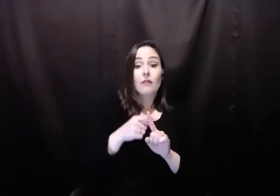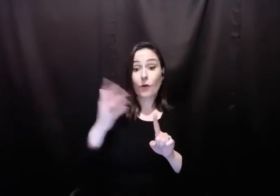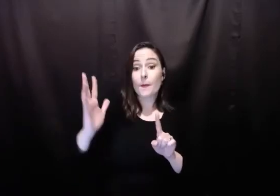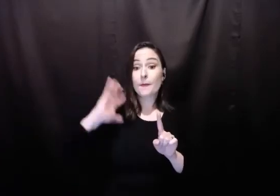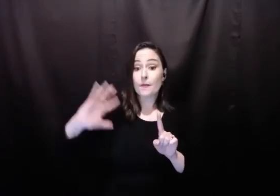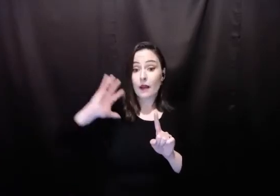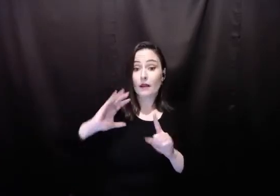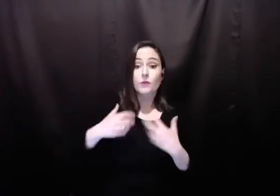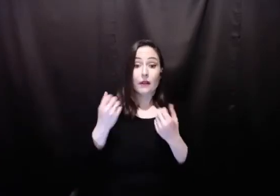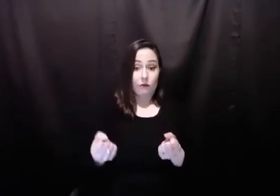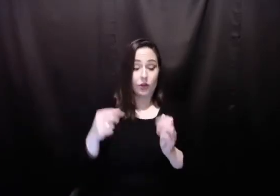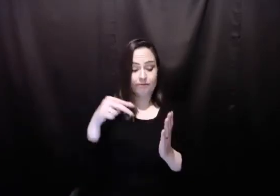we choose to become.